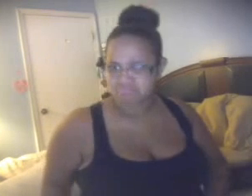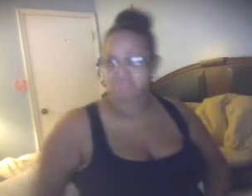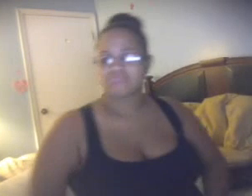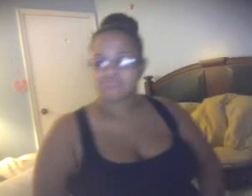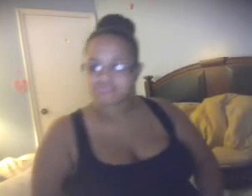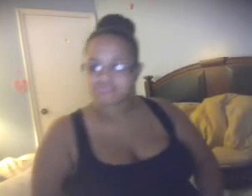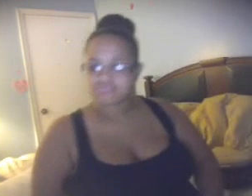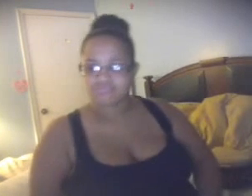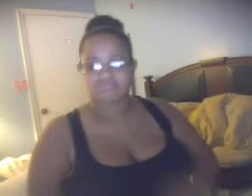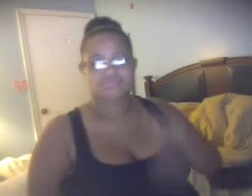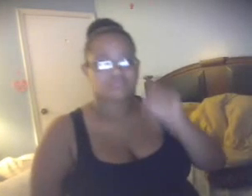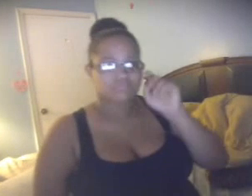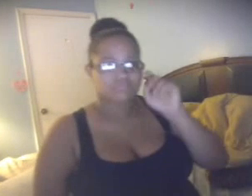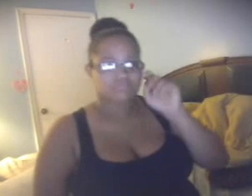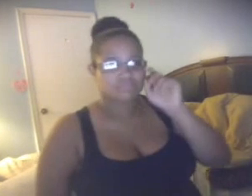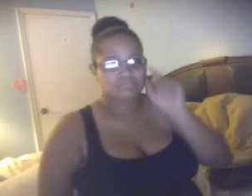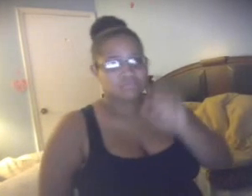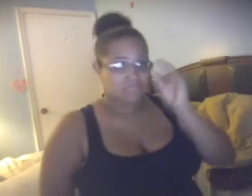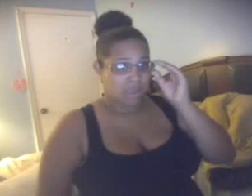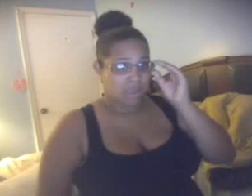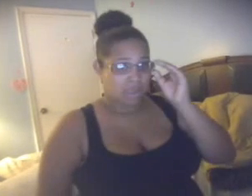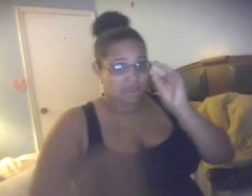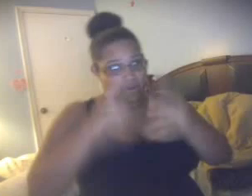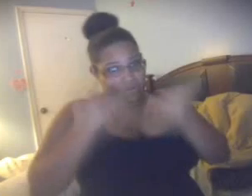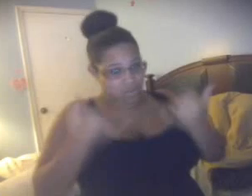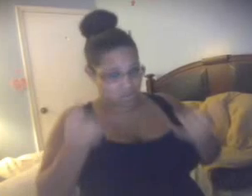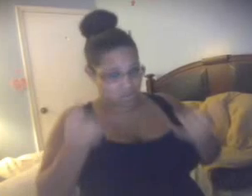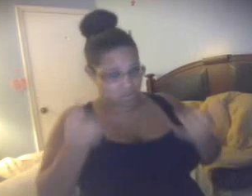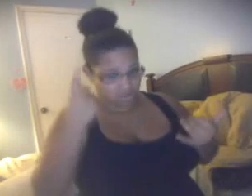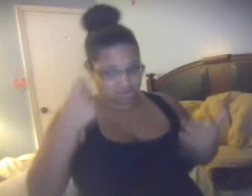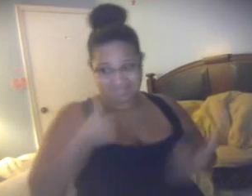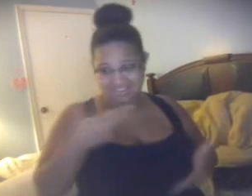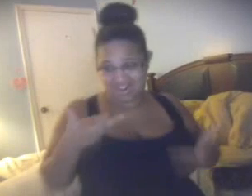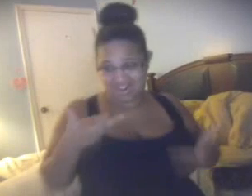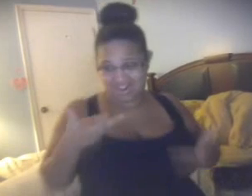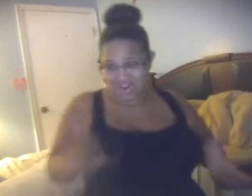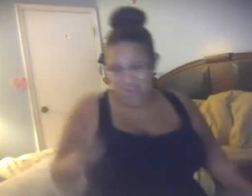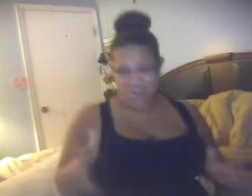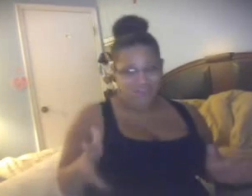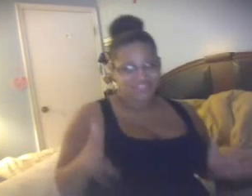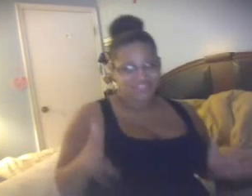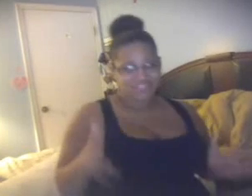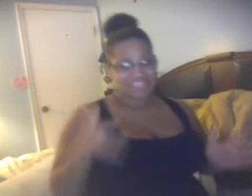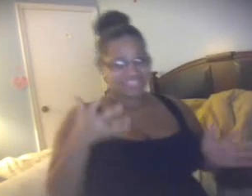Maybe when I get the nerve to come to you,